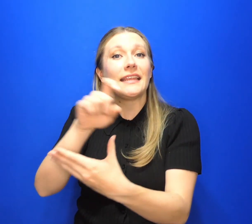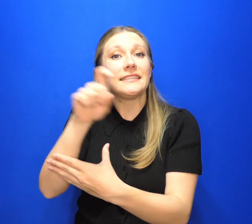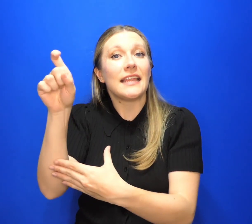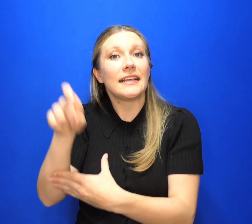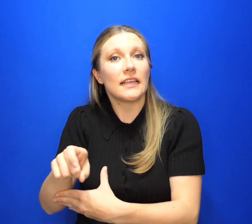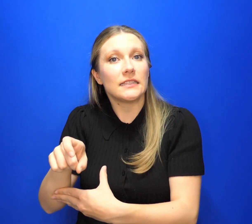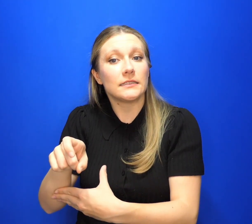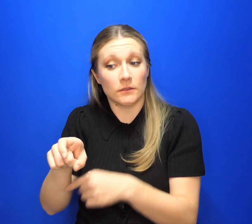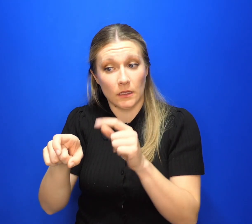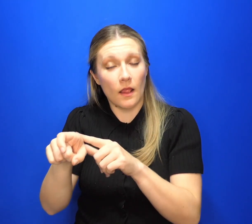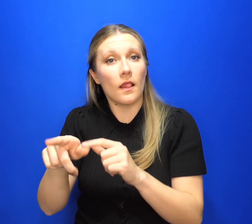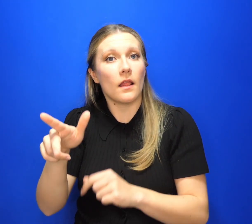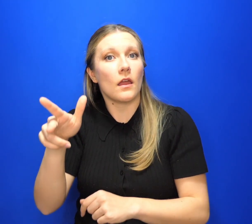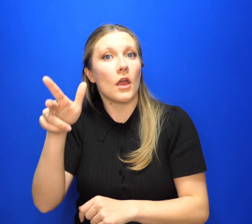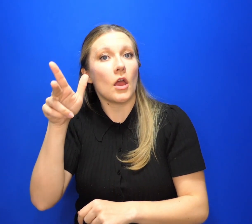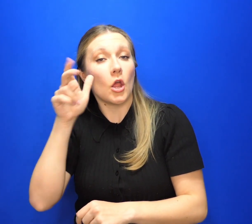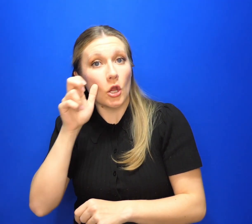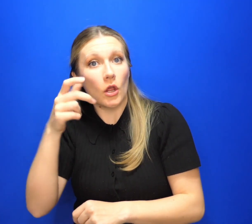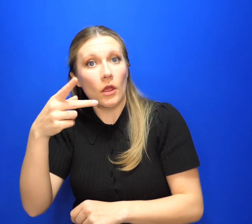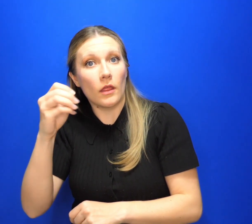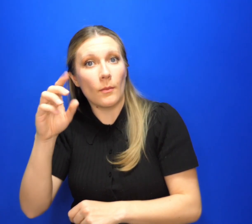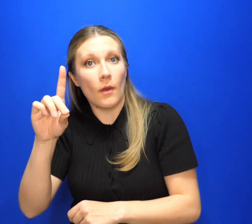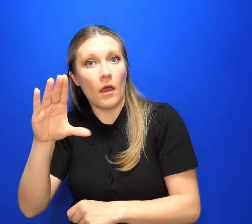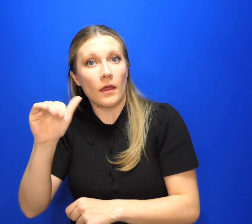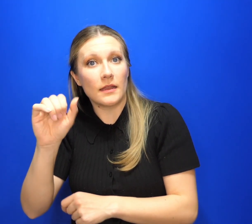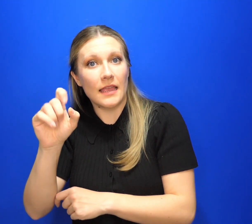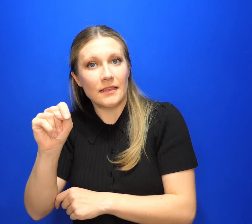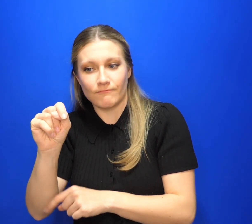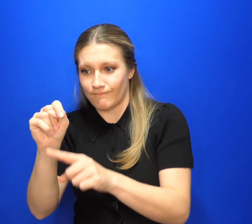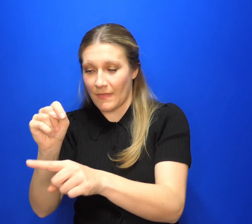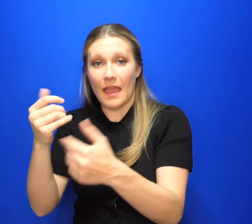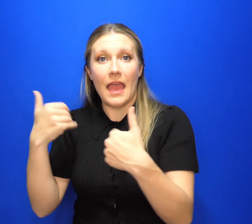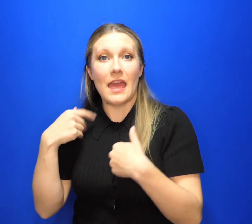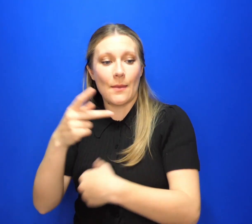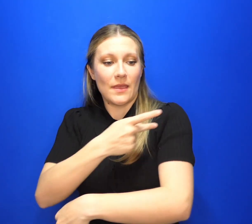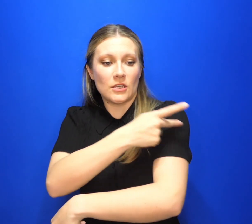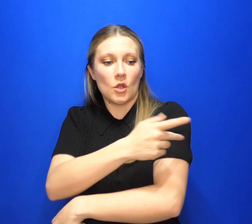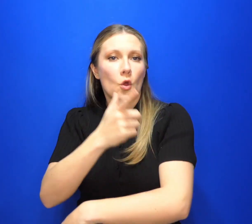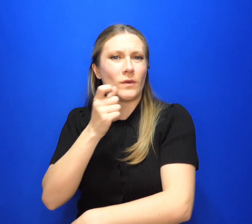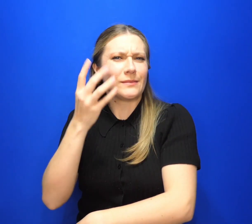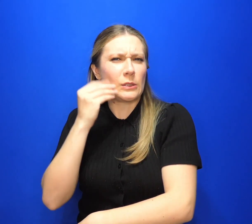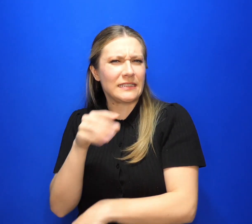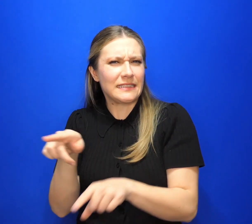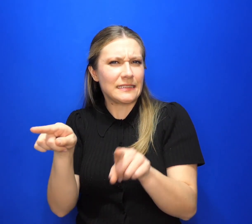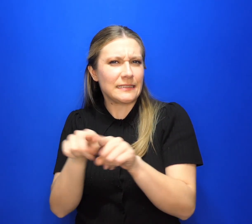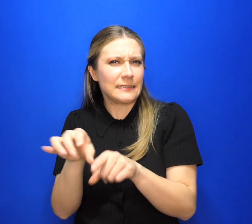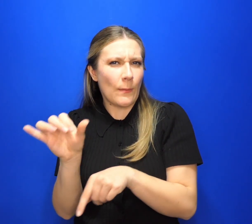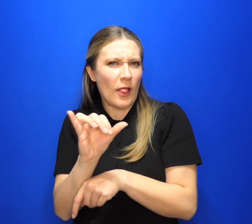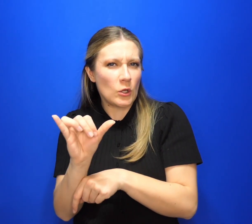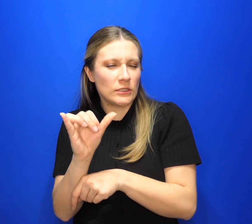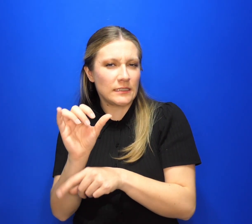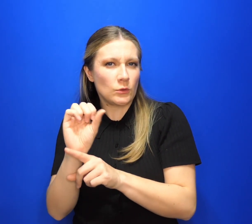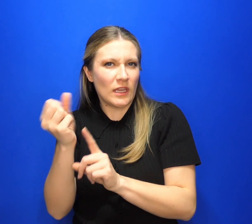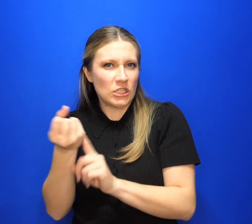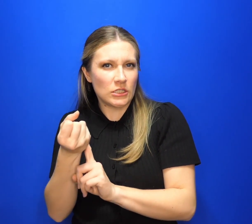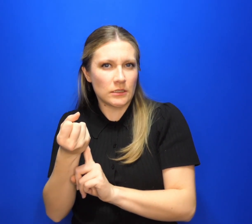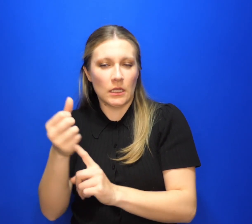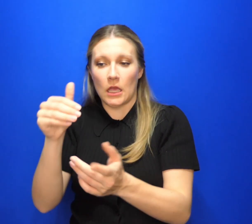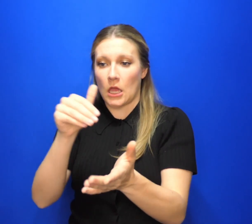podcast. She had a patient who was going through something similar. The doctor called me. I put the doctor in touch with the person from